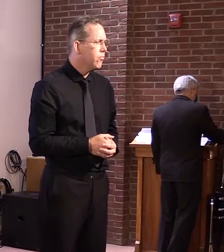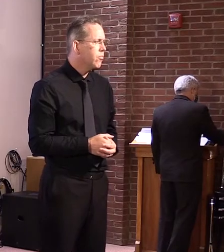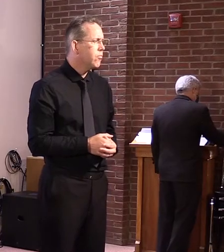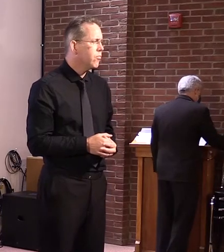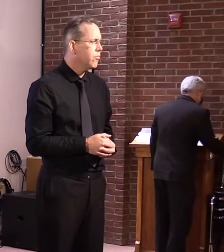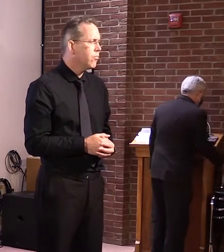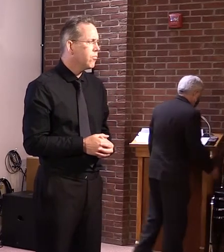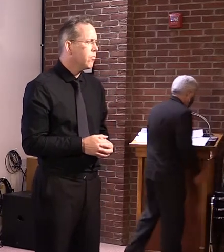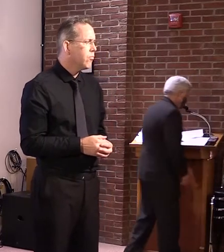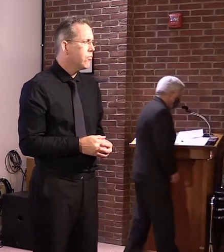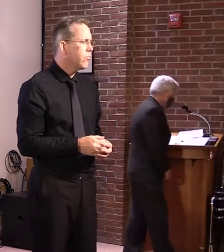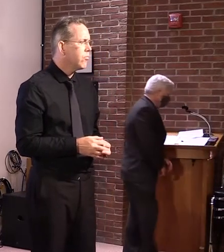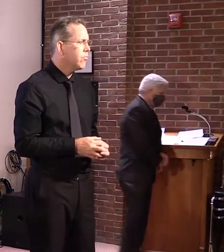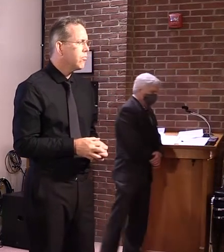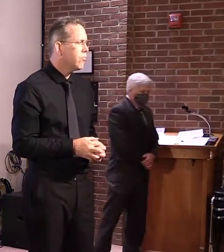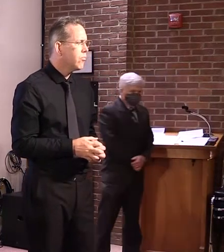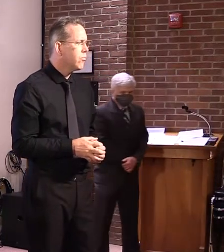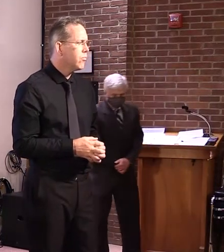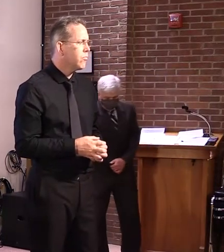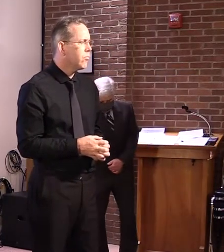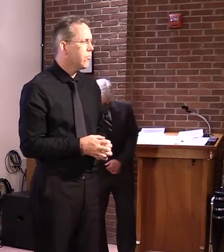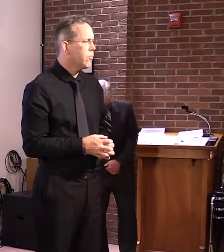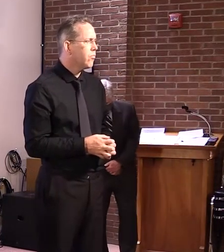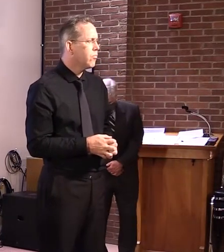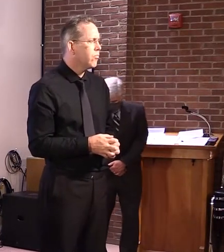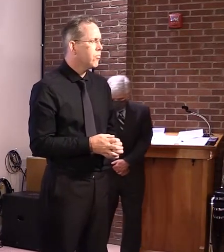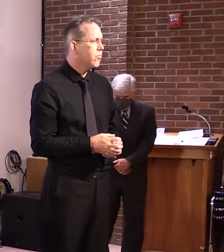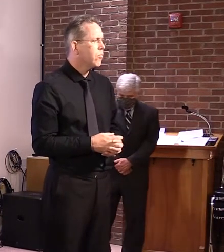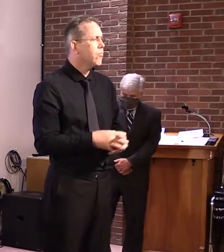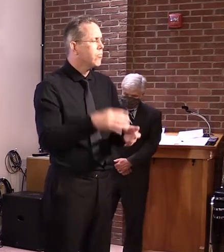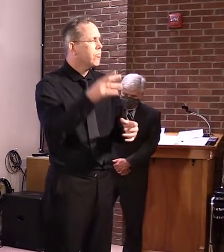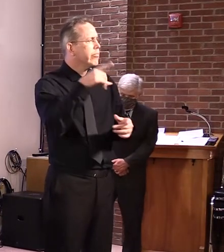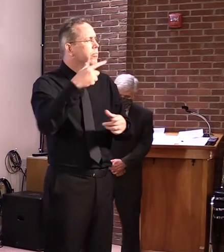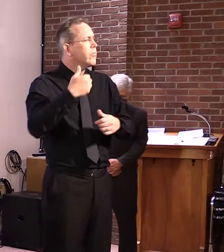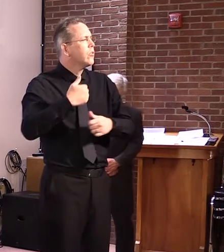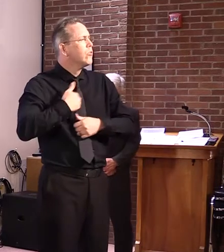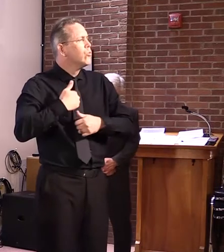thank you. Joe, Barton Chronicle.